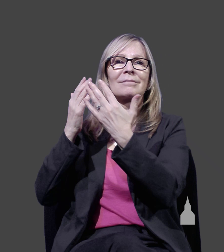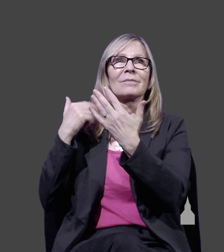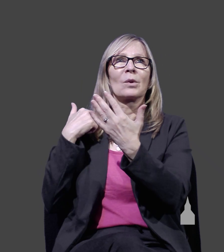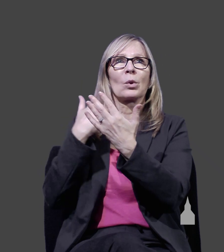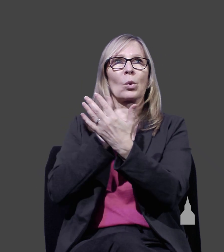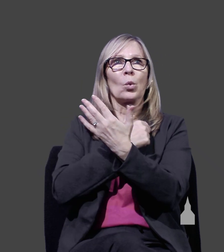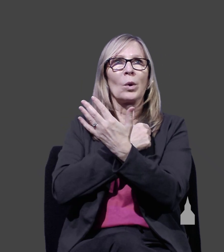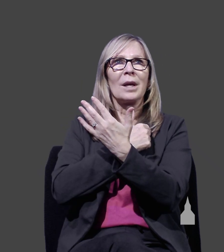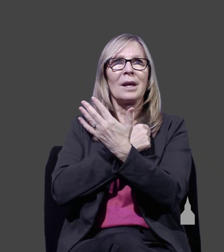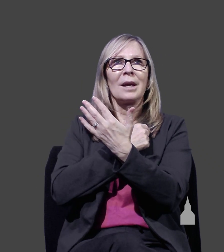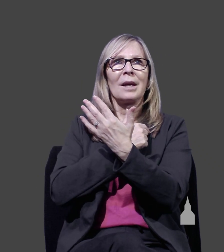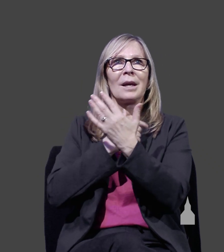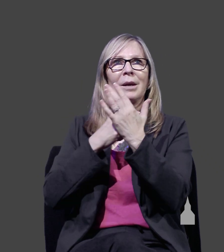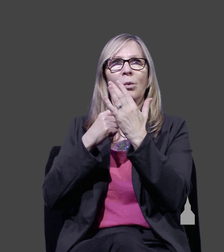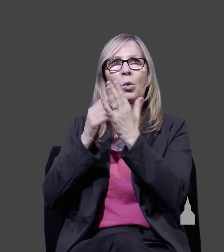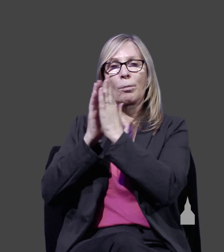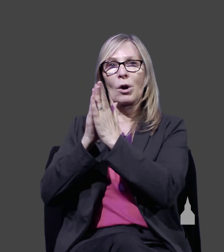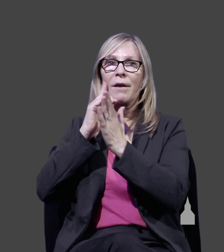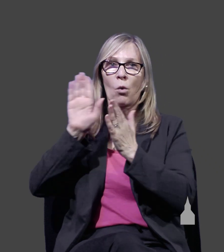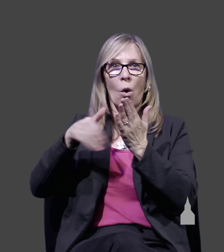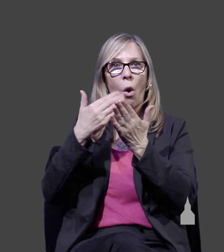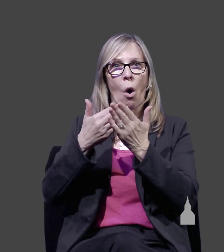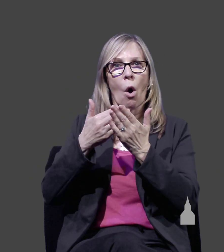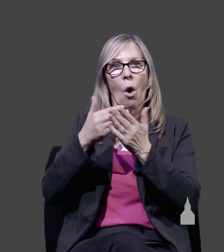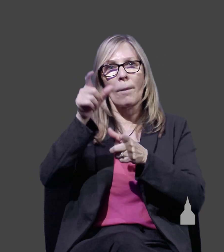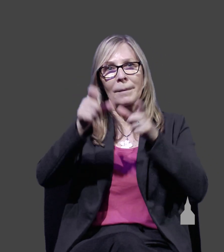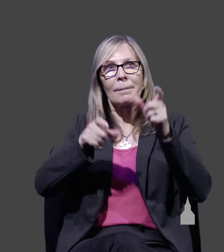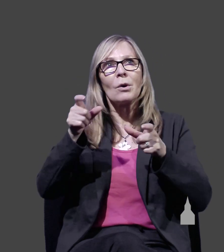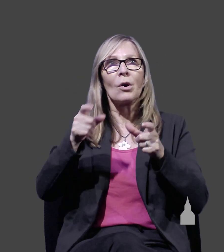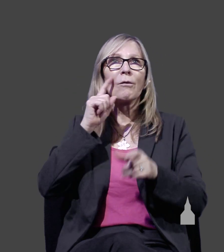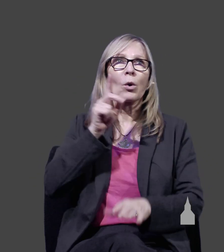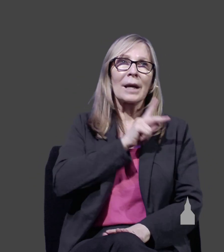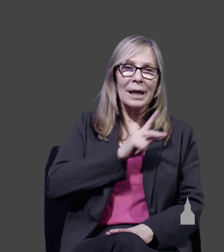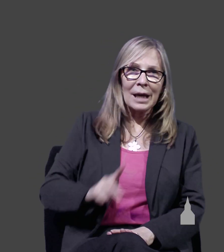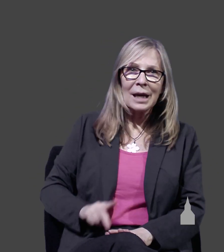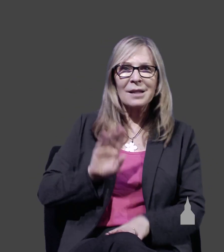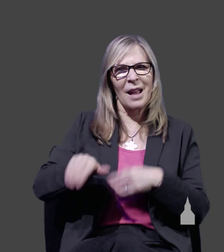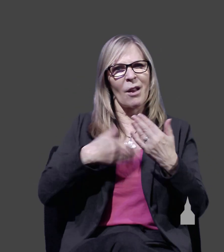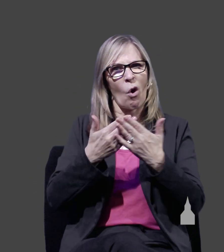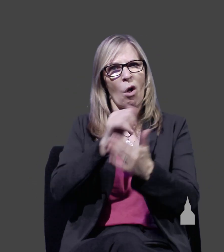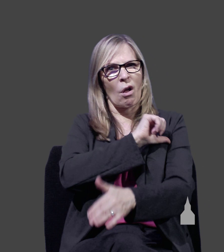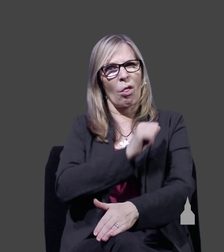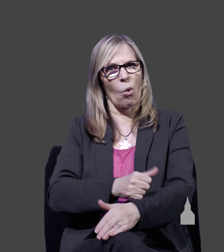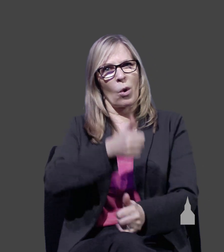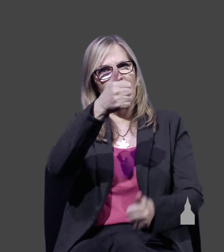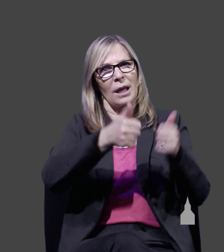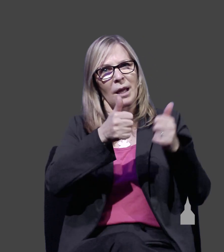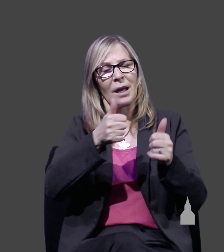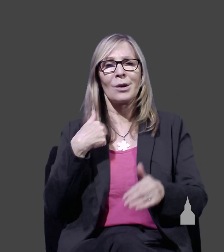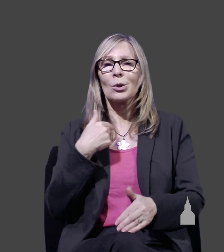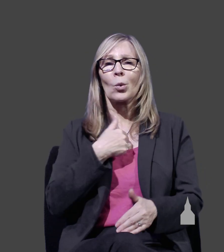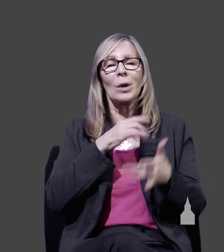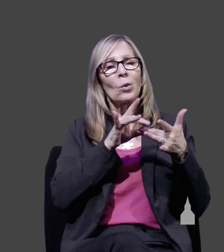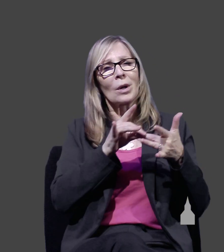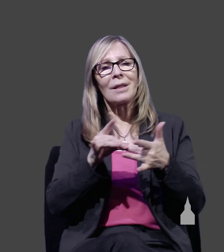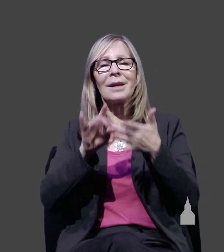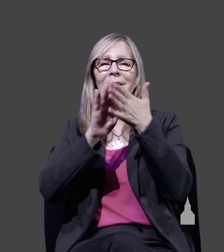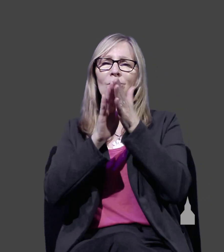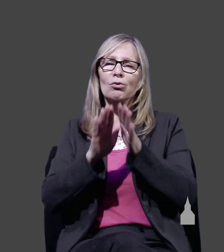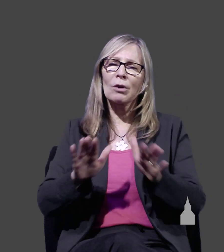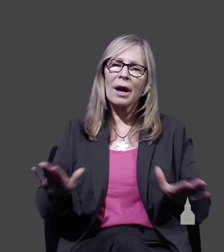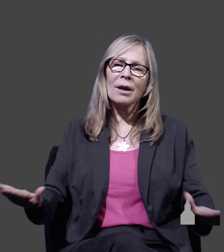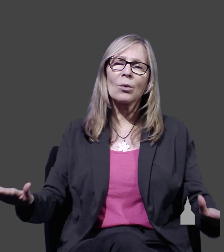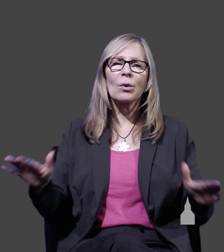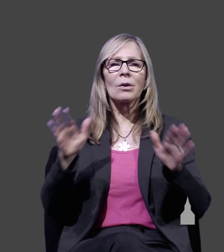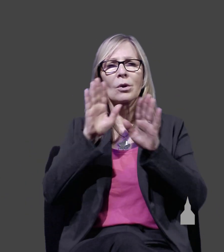of all men, for kings and all who are in authority, so that we may lead a tranquil and